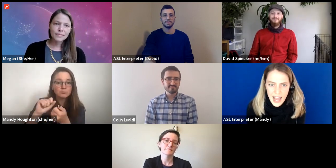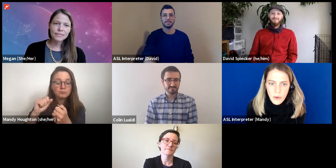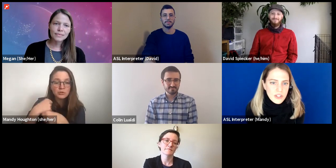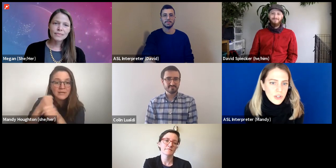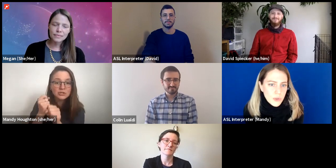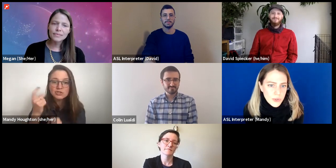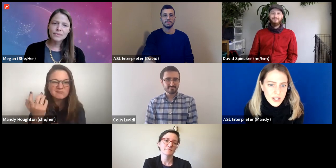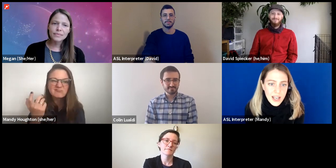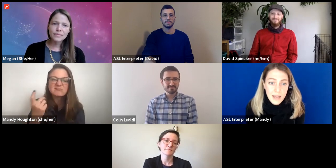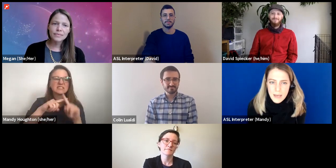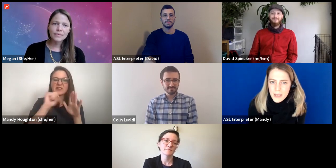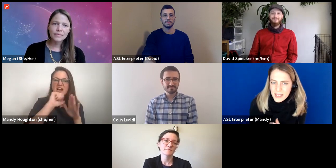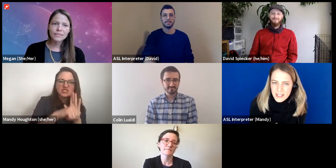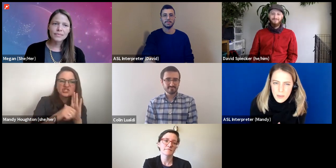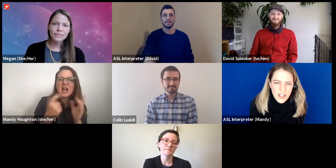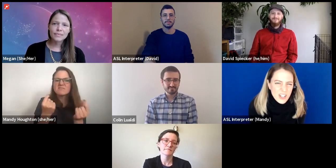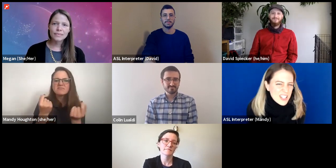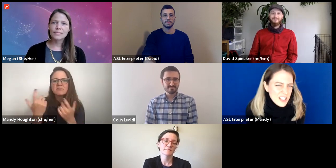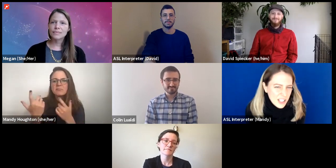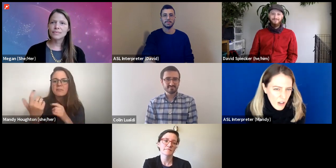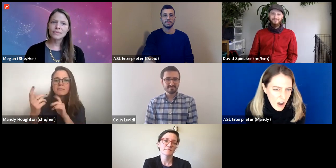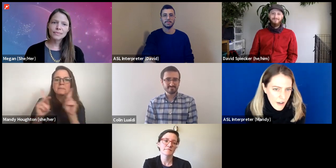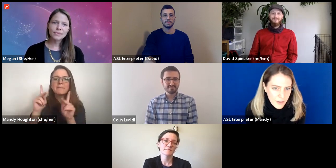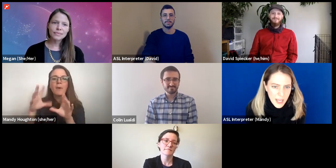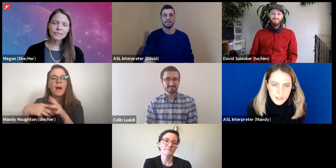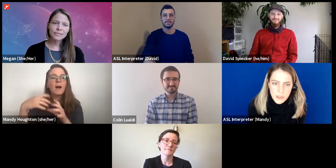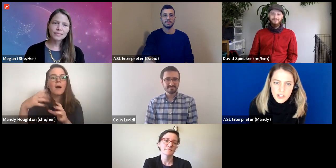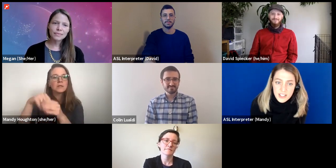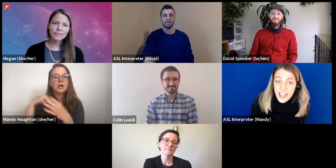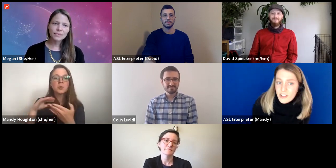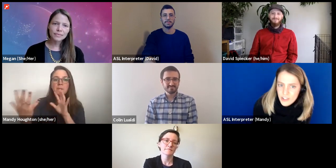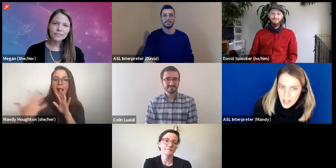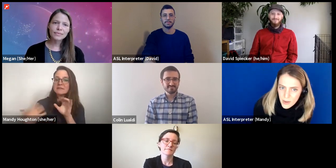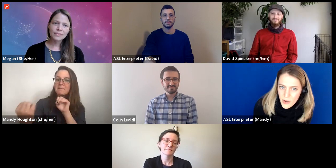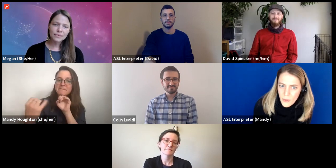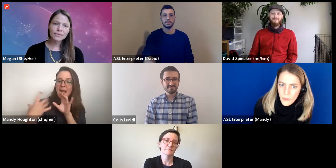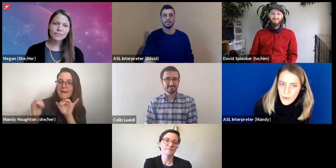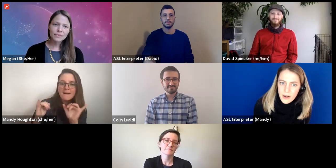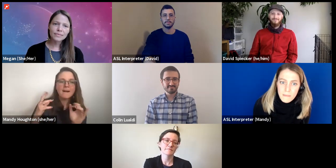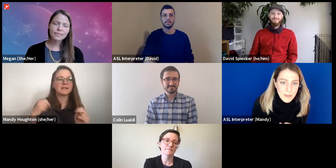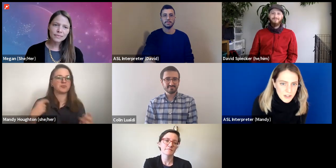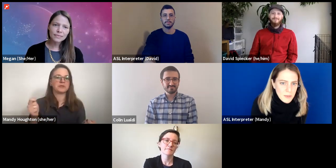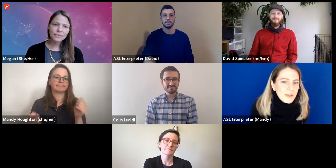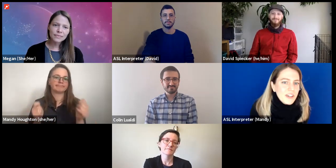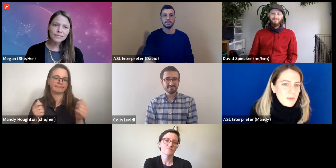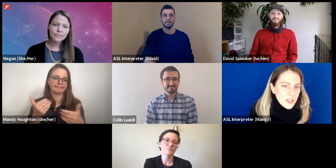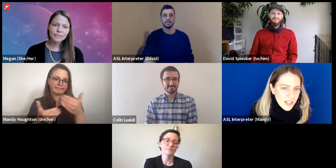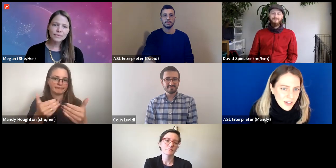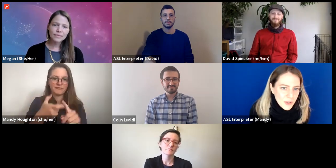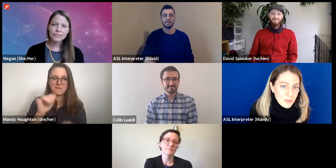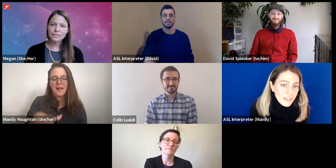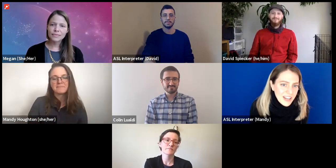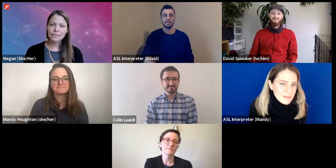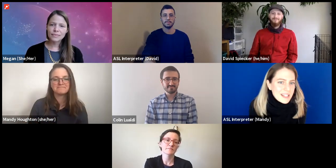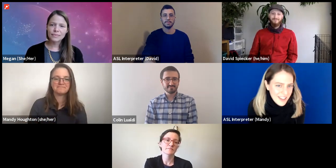like and how it's used. And maybe it means the production is a little off and we have to adjust a hand shape. Or maybe there's people in our community